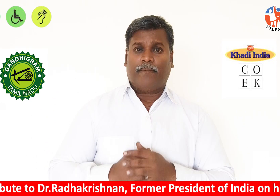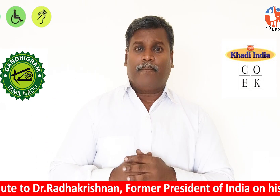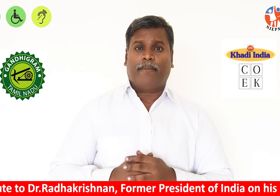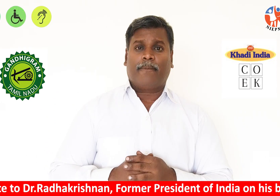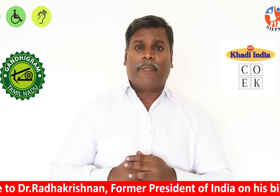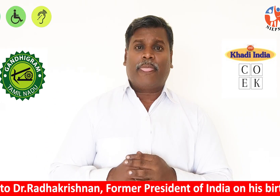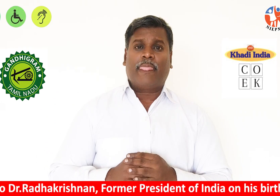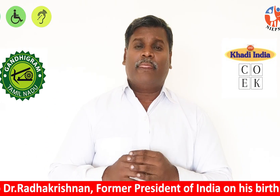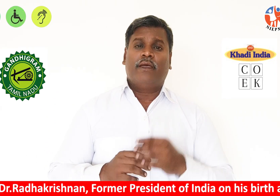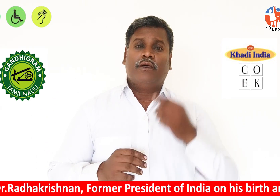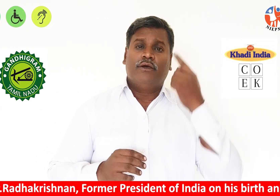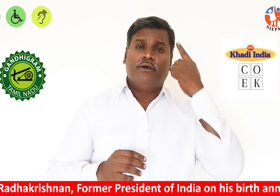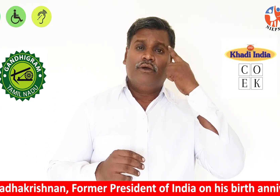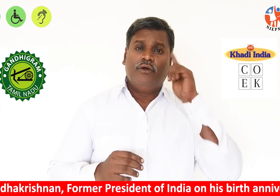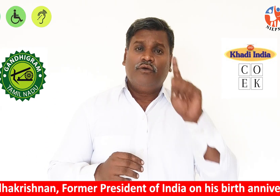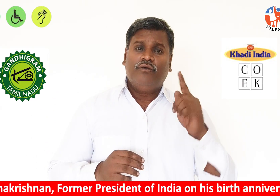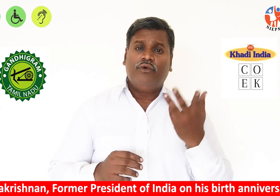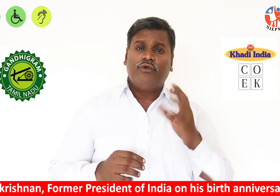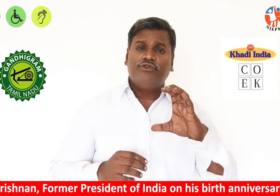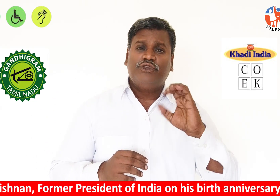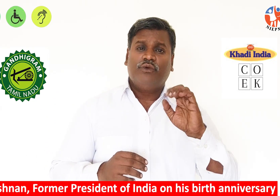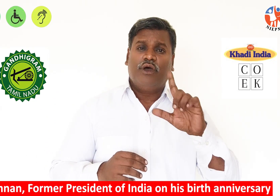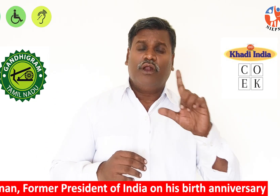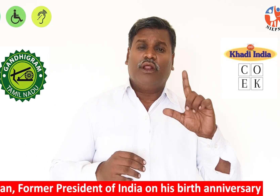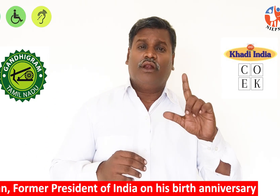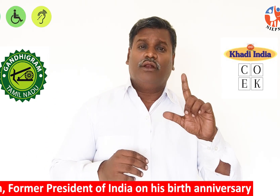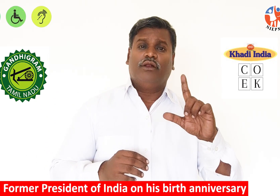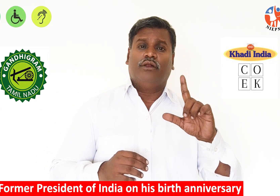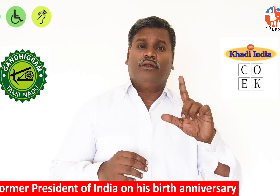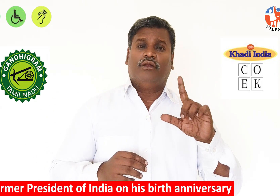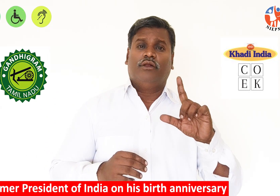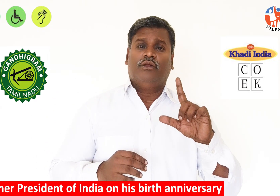living and rural development in their label Samhita.